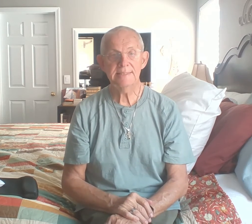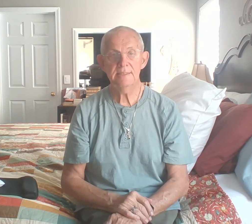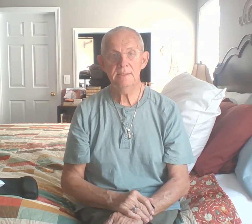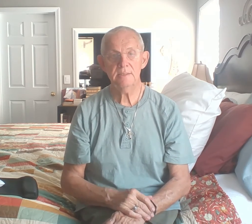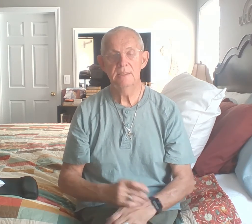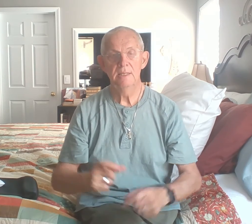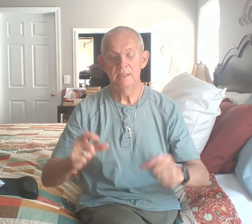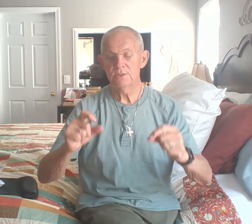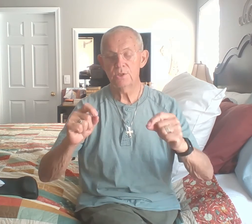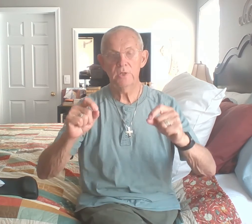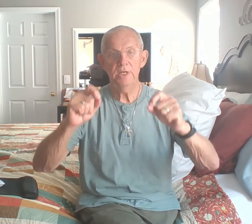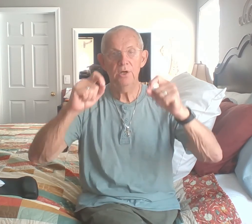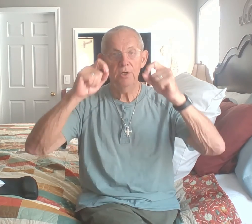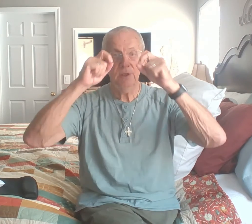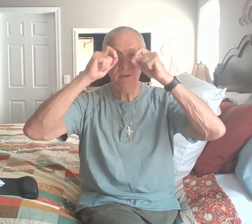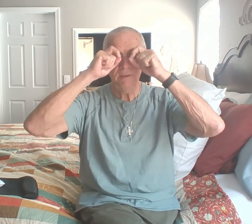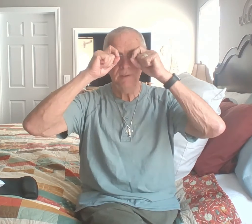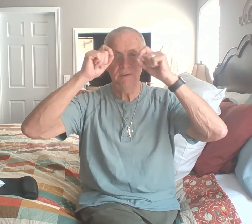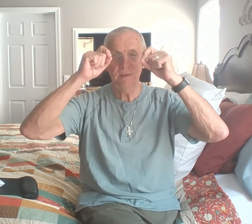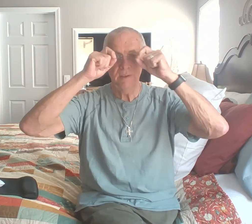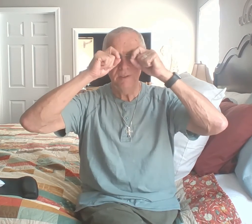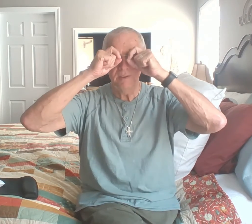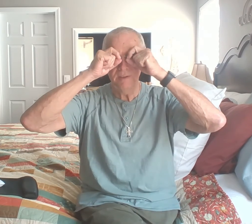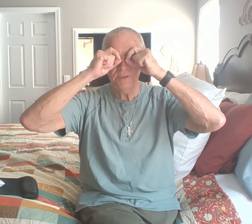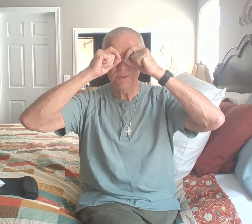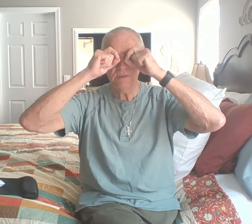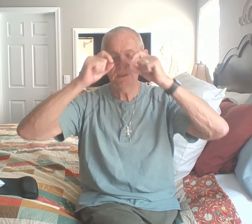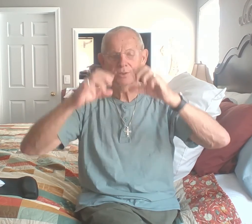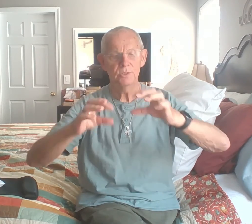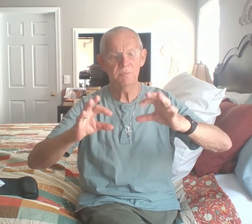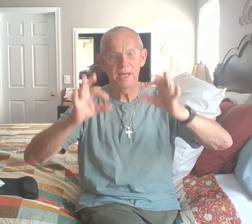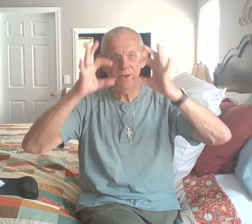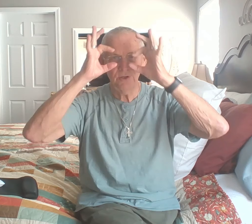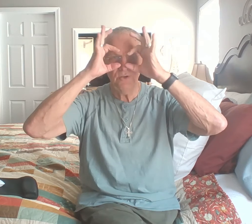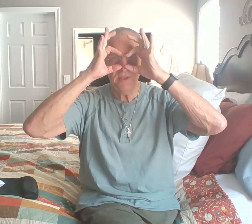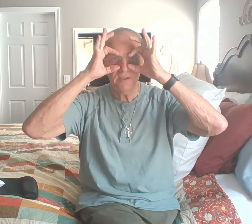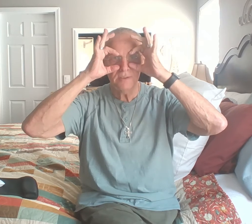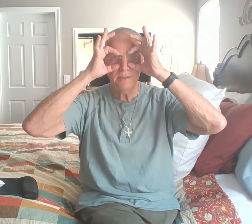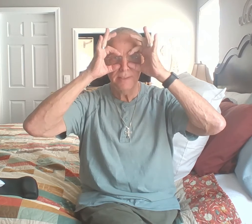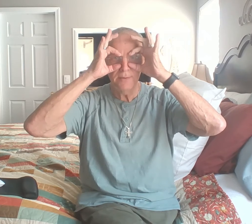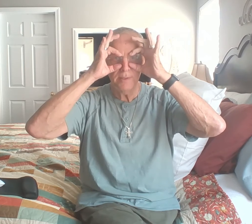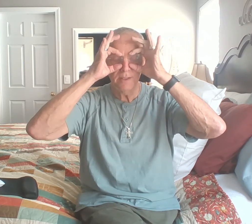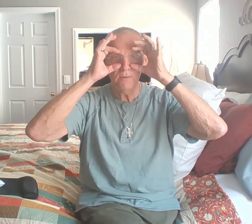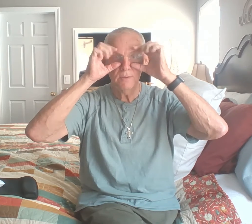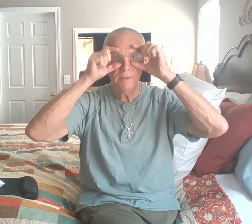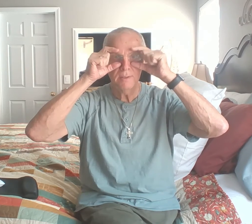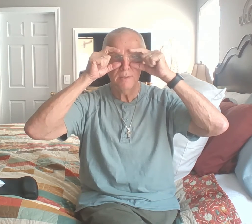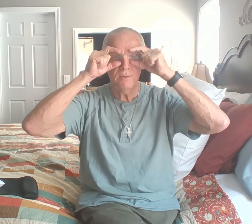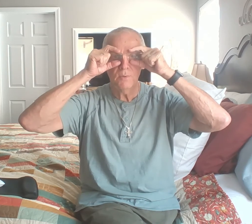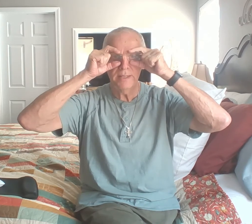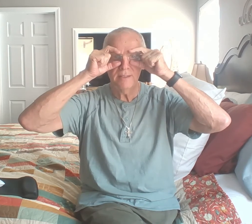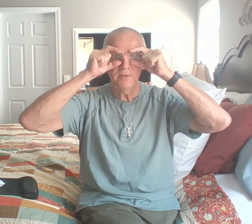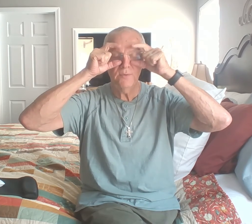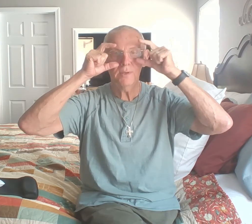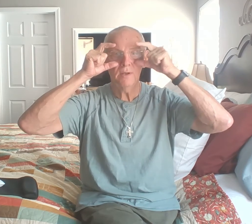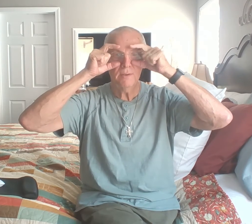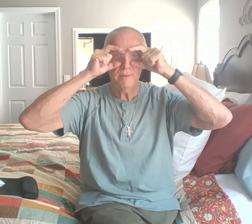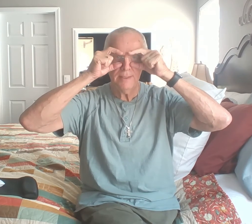Glasses. So here, just excuse me how you do this. There we go. Oh wait, there we go.